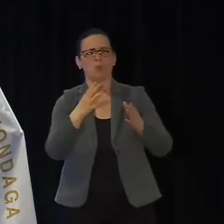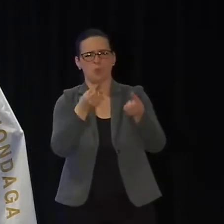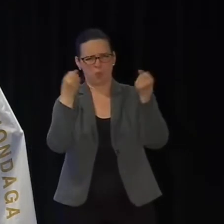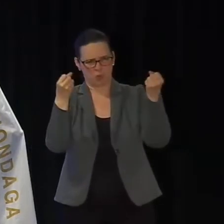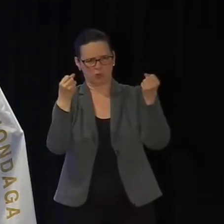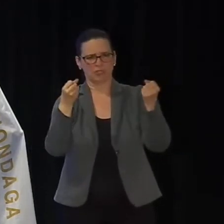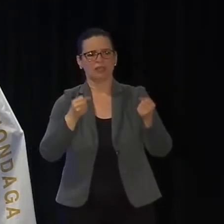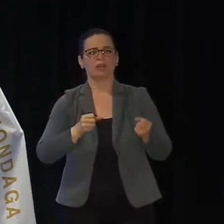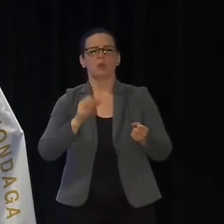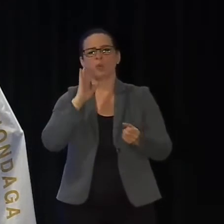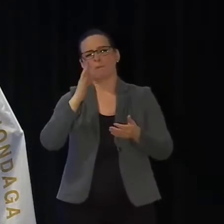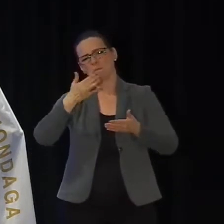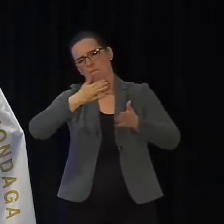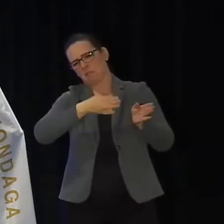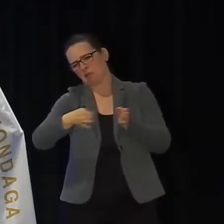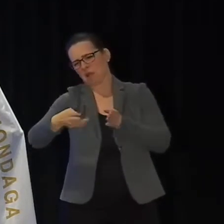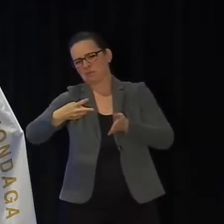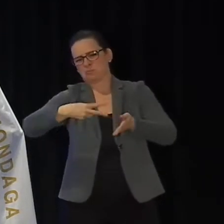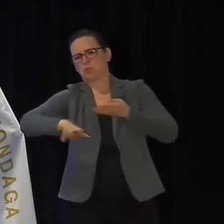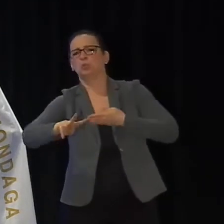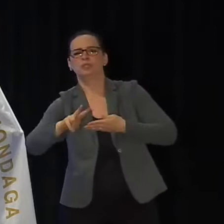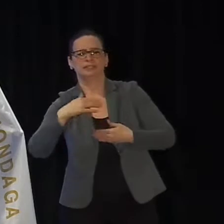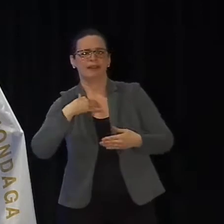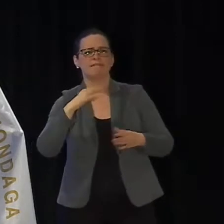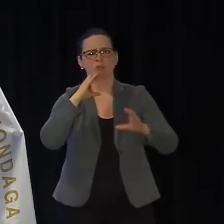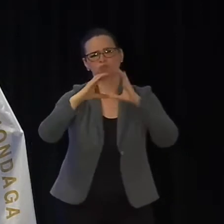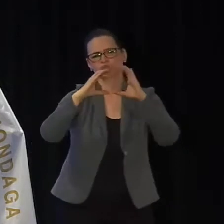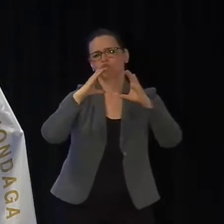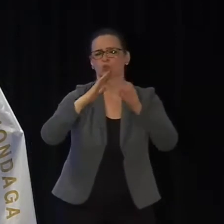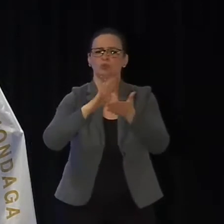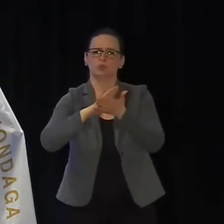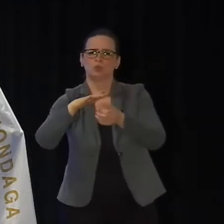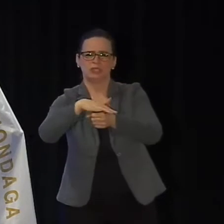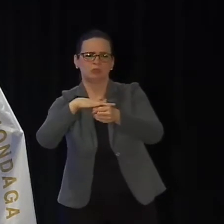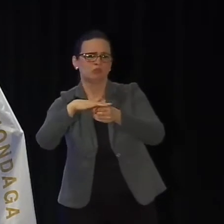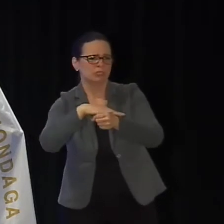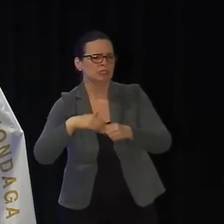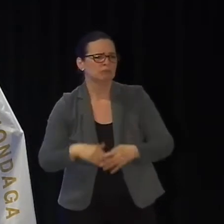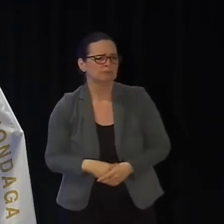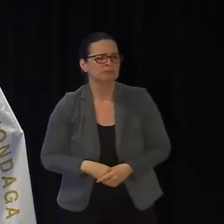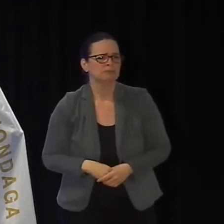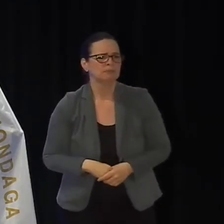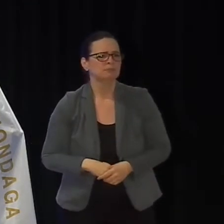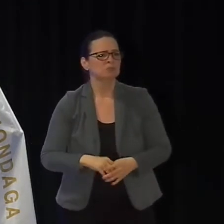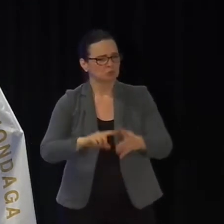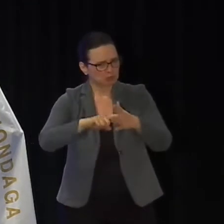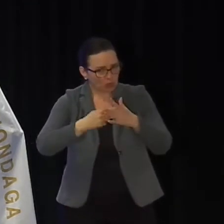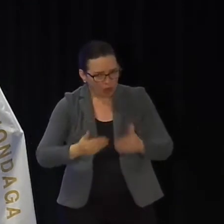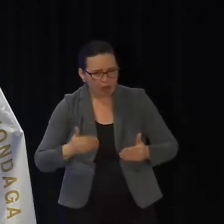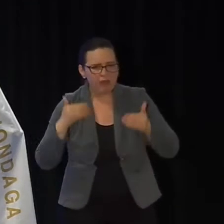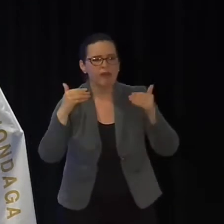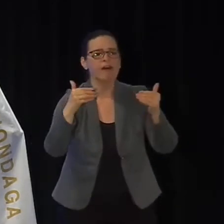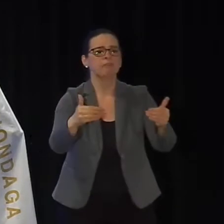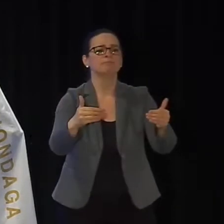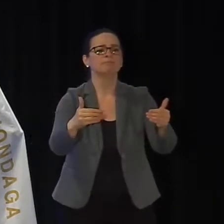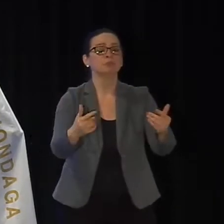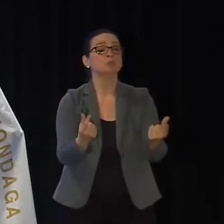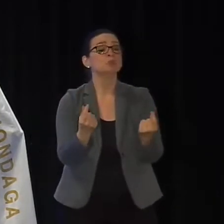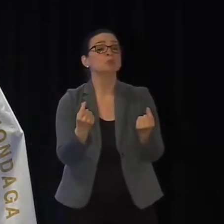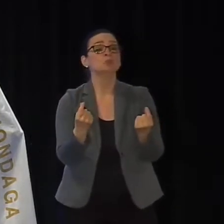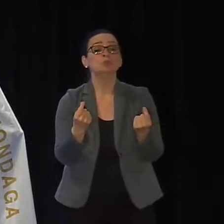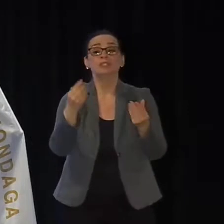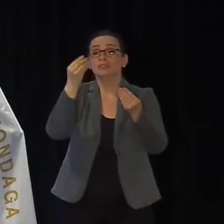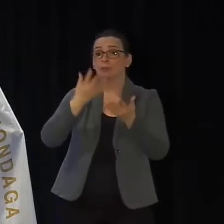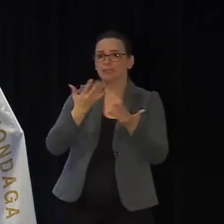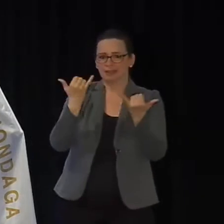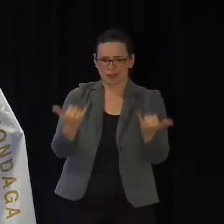ready to do yet, but we'll probably look at the next week to start to do some of that. And again, we're going to look at the data. We know that